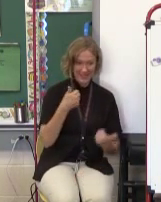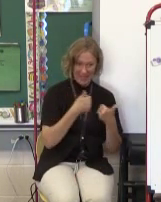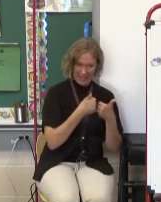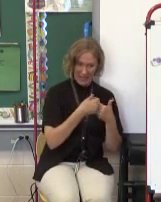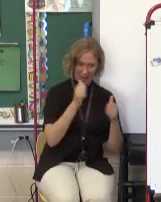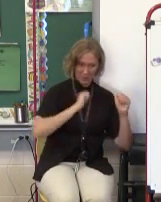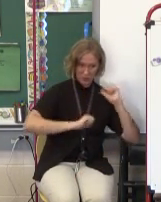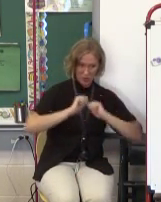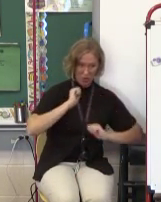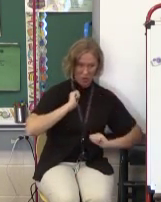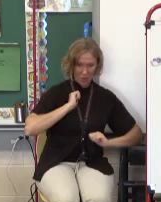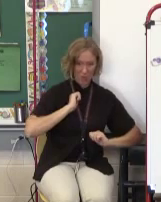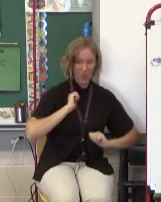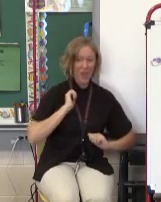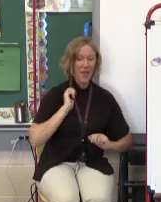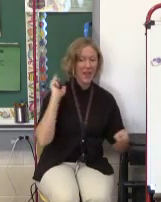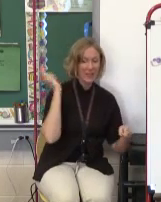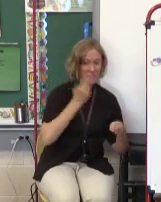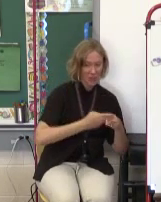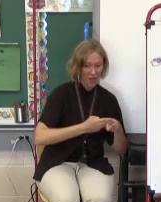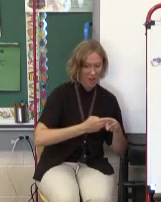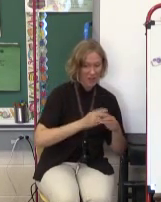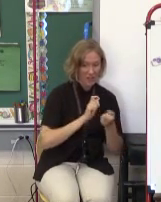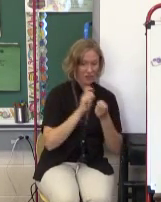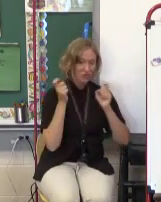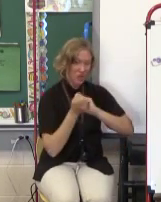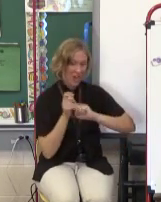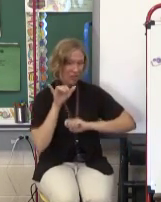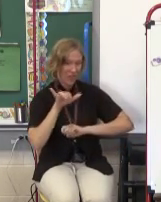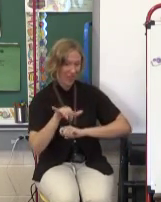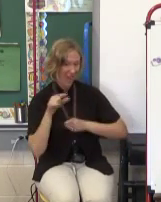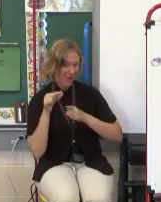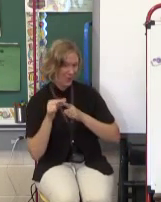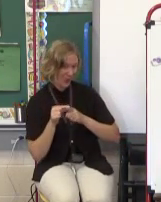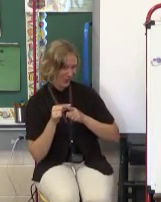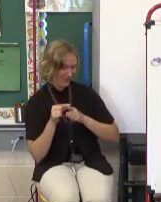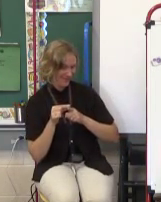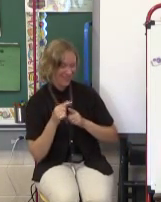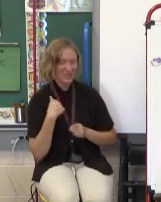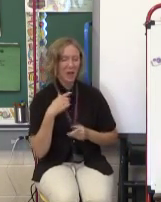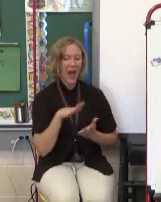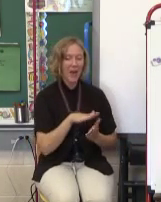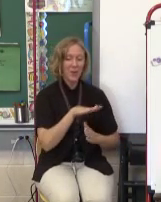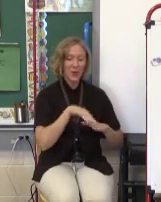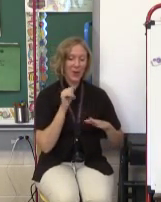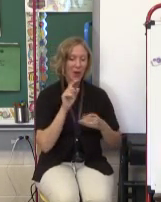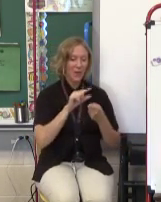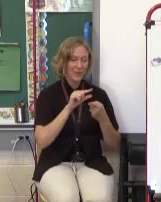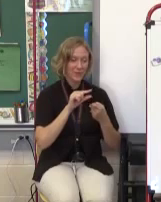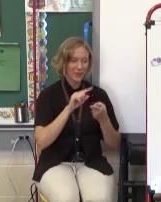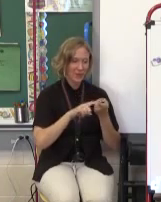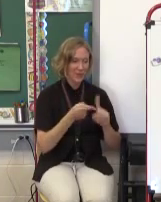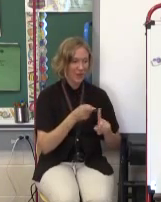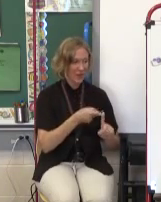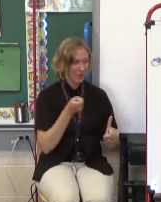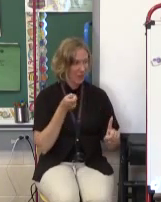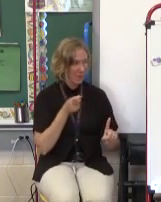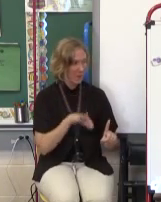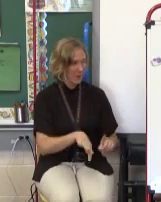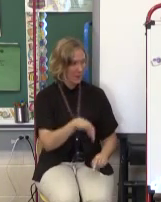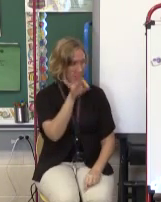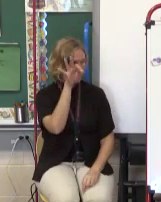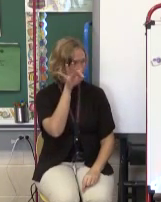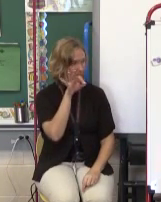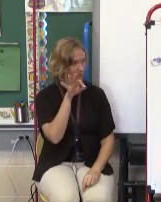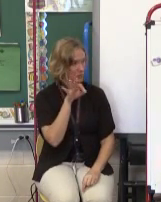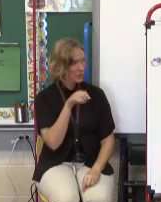called Chain That Word. So I'm going to call friends from... You forgot